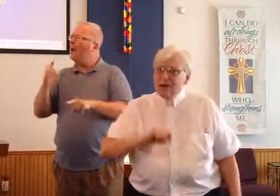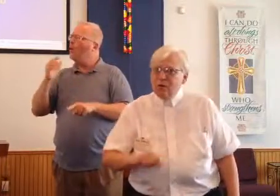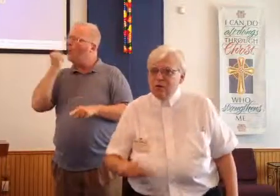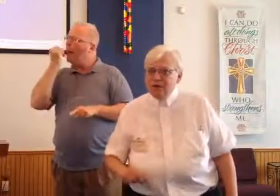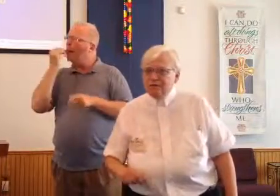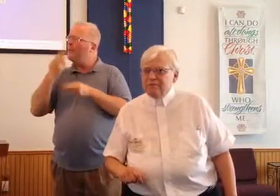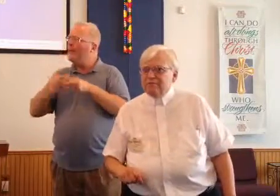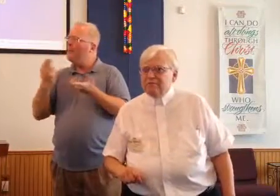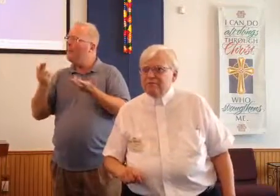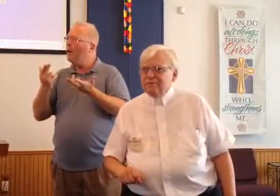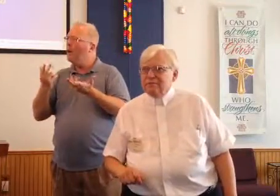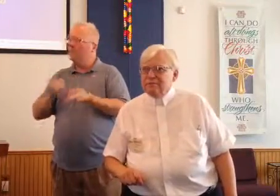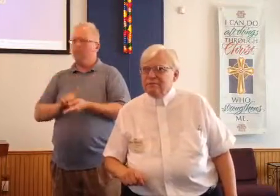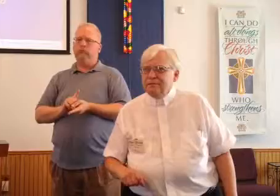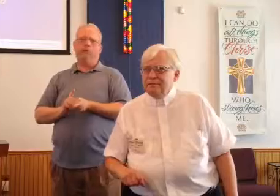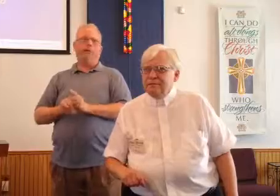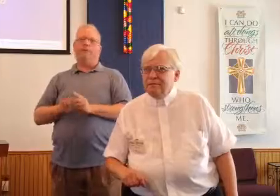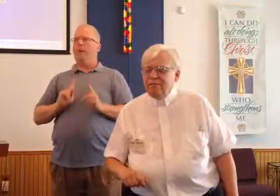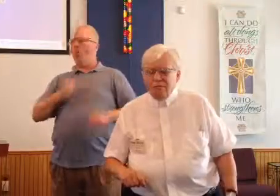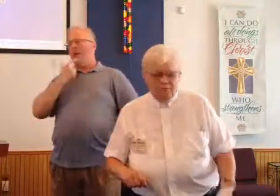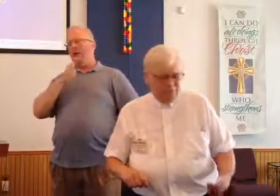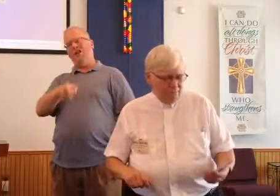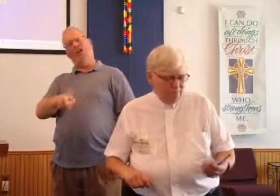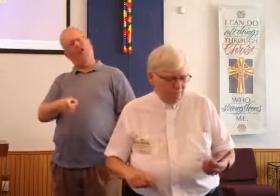But she's a hero.